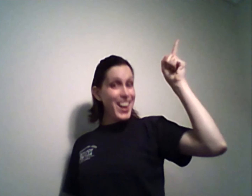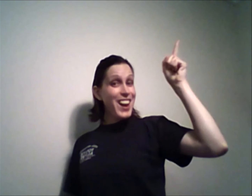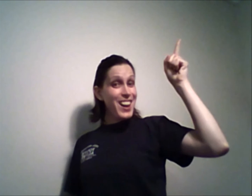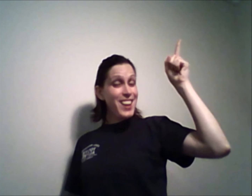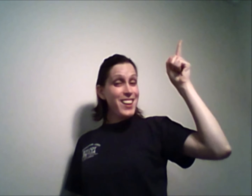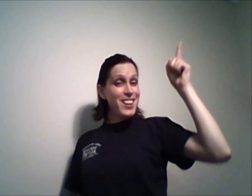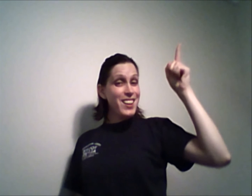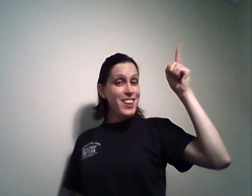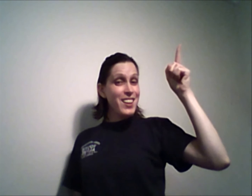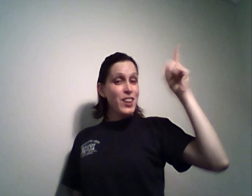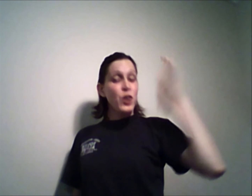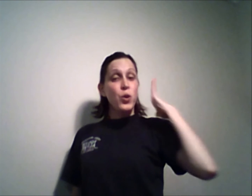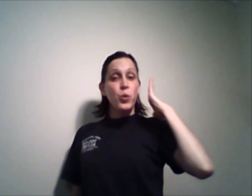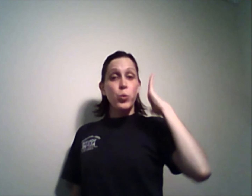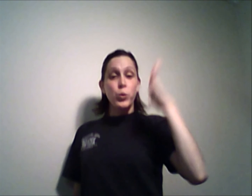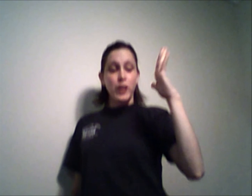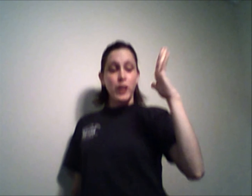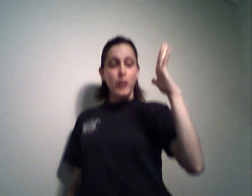they will